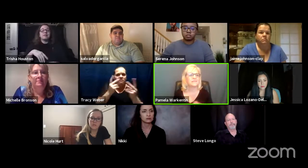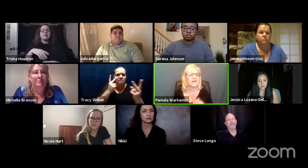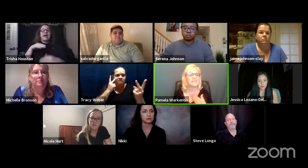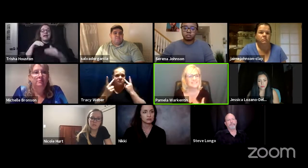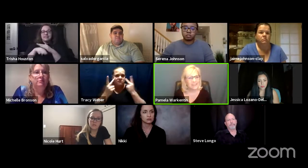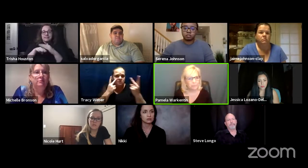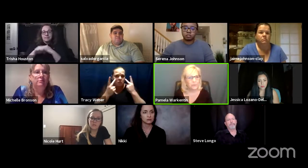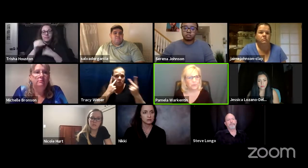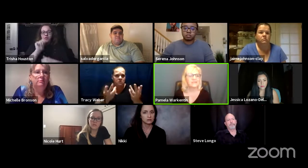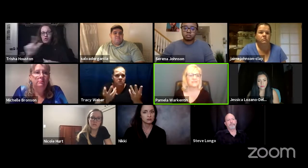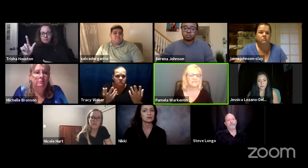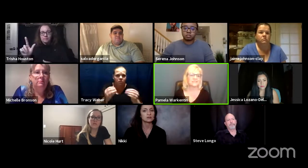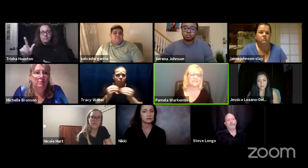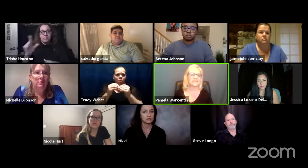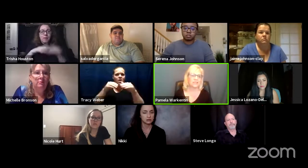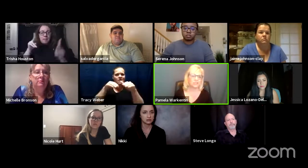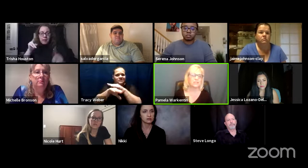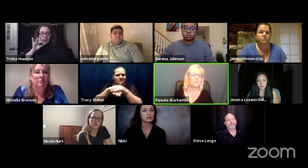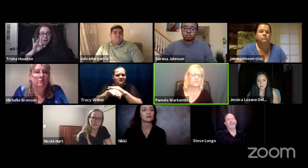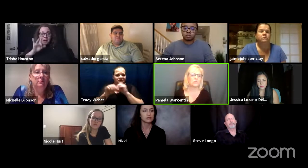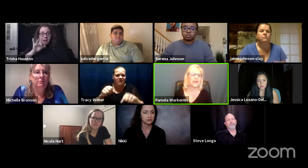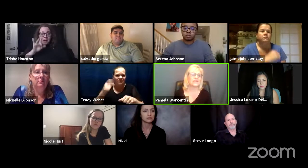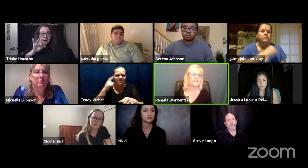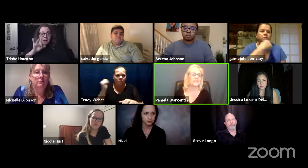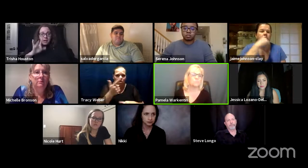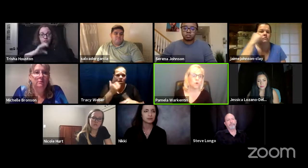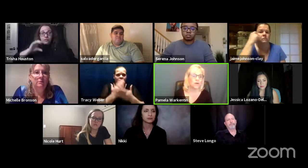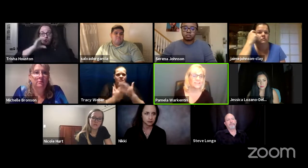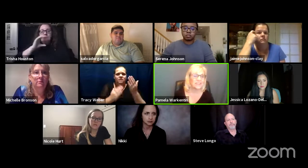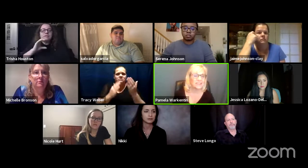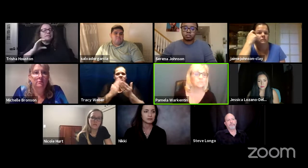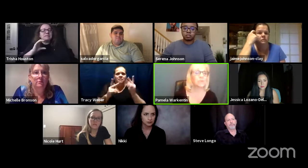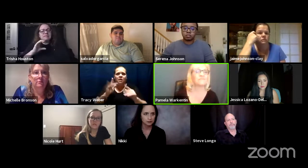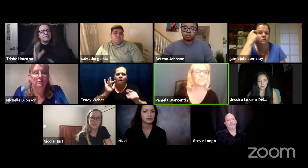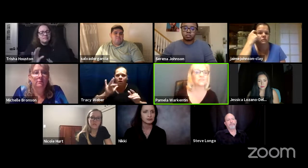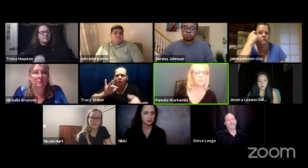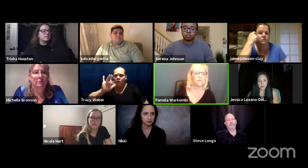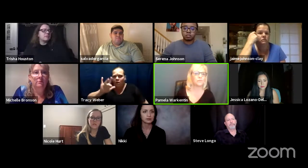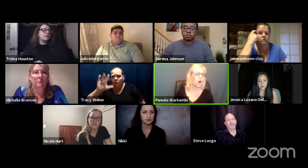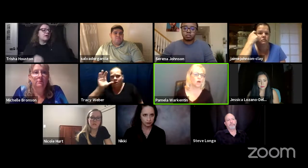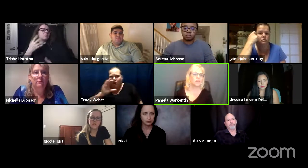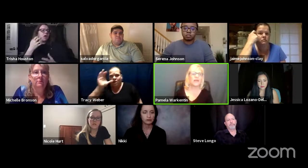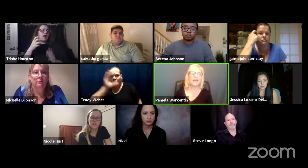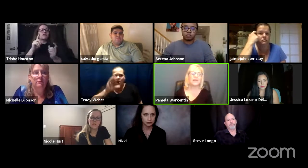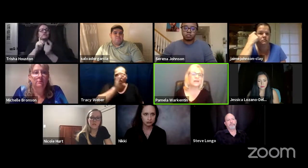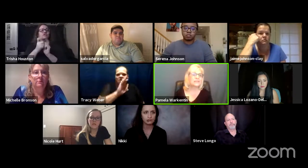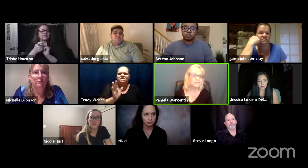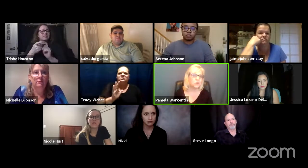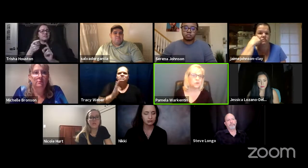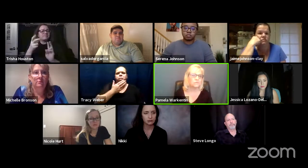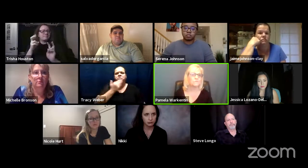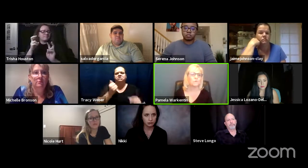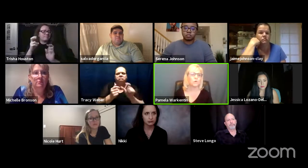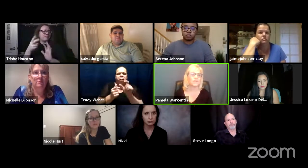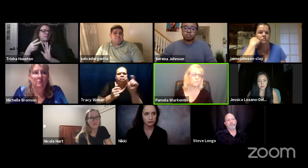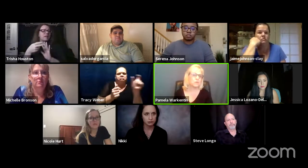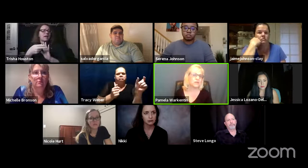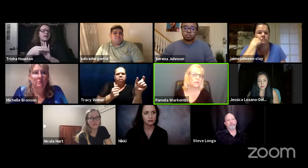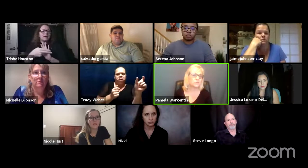a separate designation so that it is more accessible and visible for all and not difficult for the community members